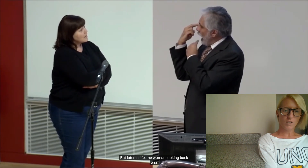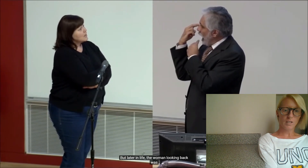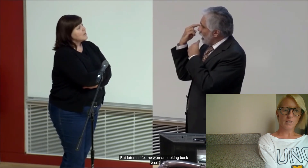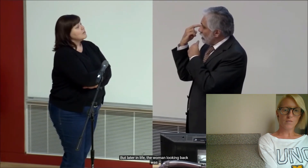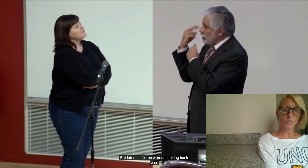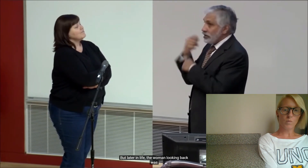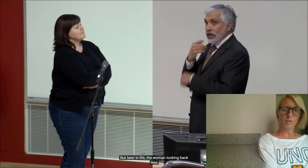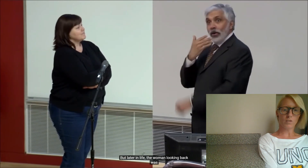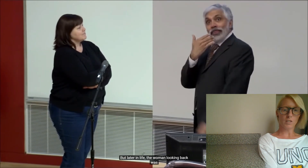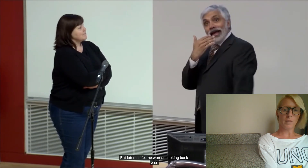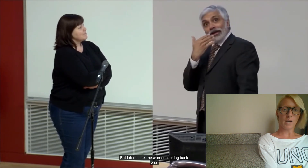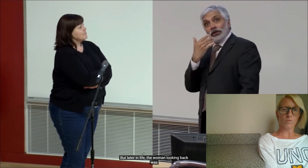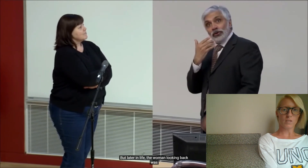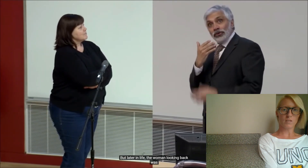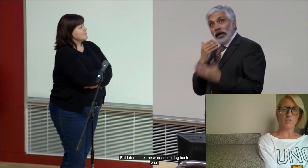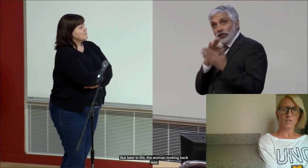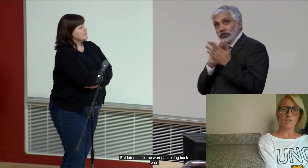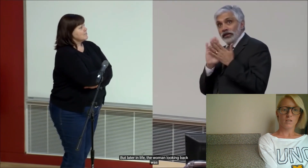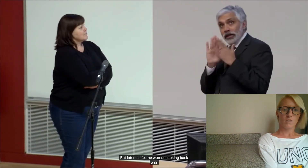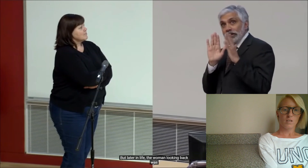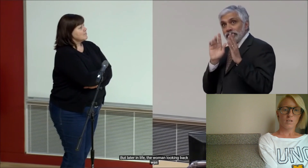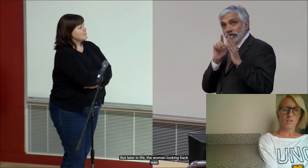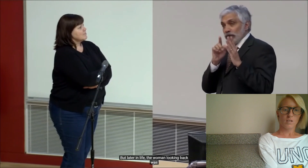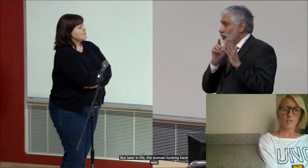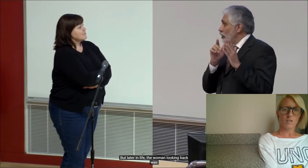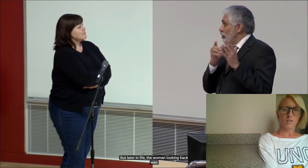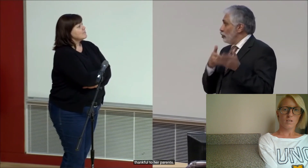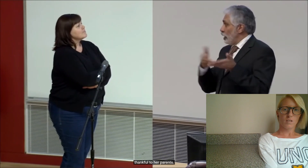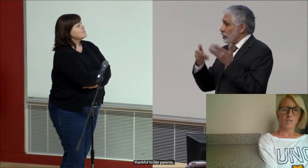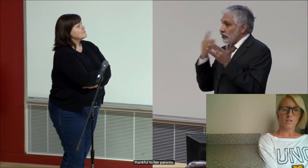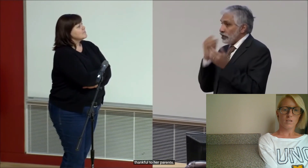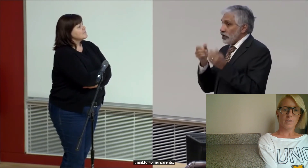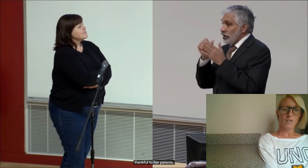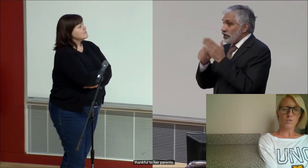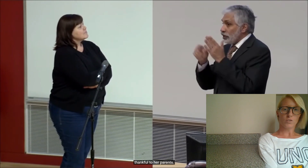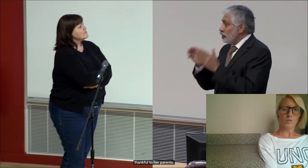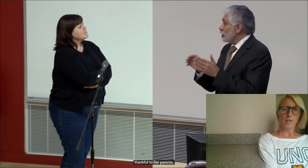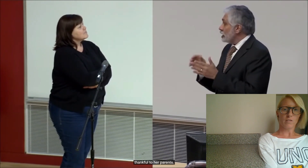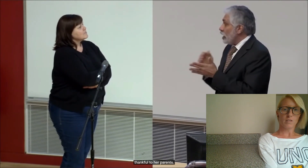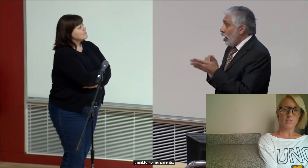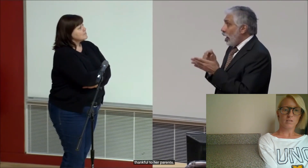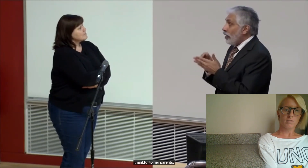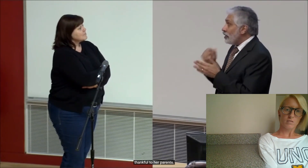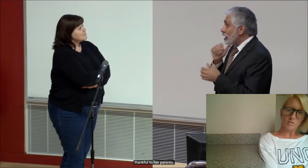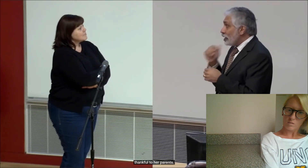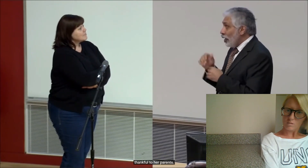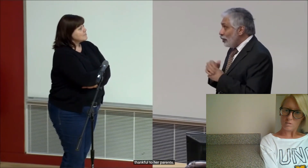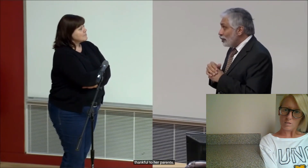the woman, looking back, was thankful to her parents,